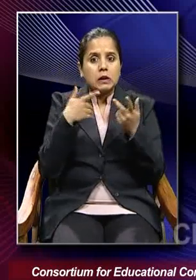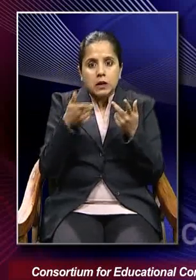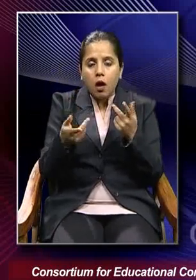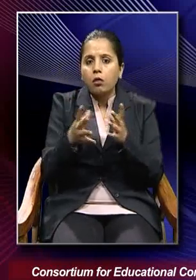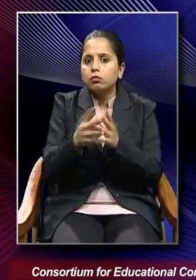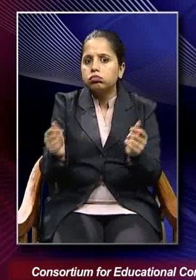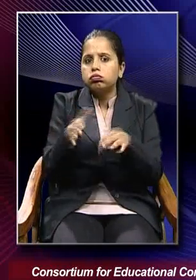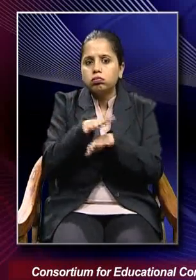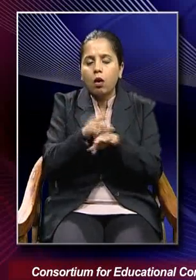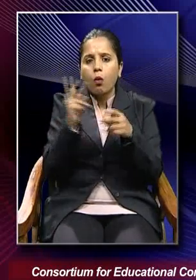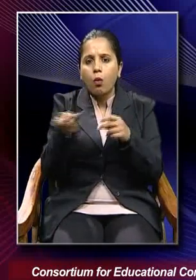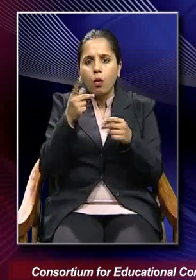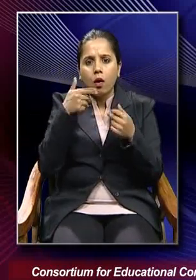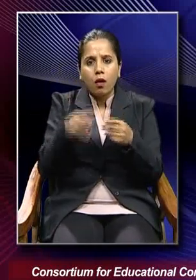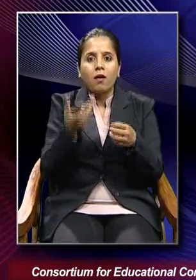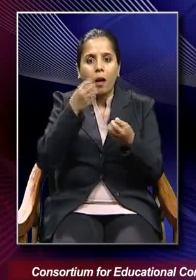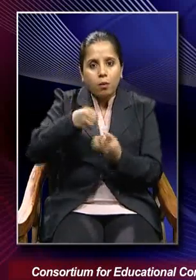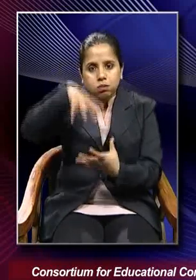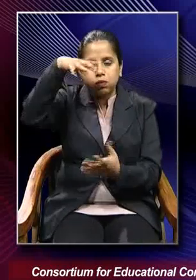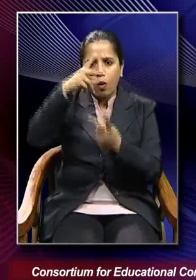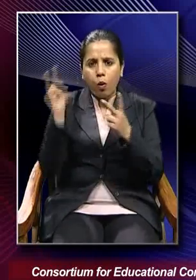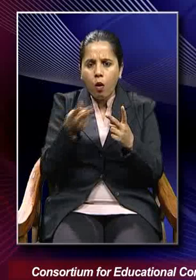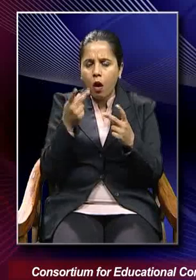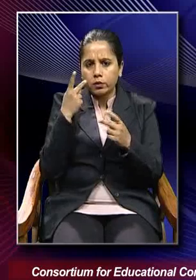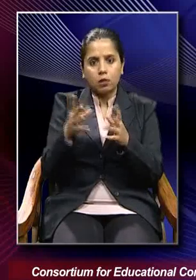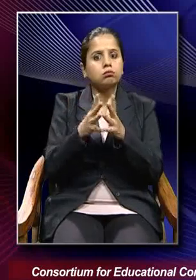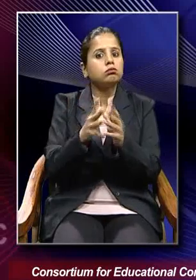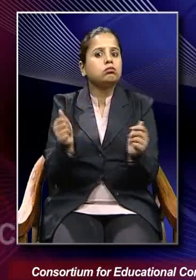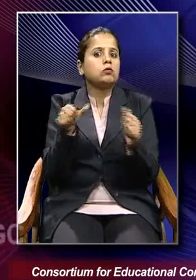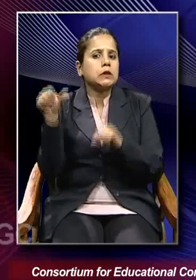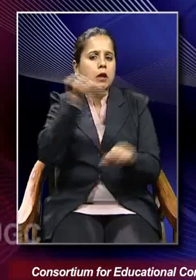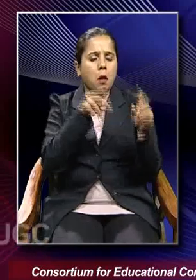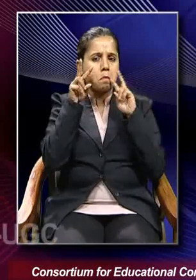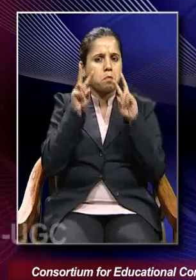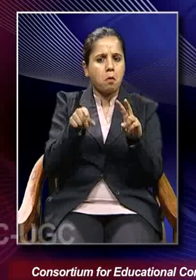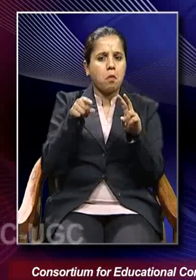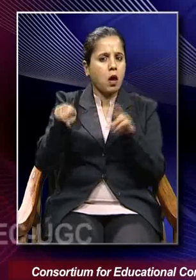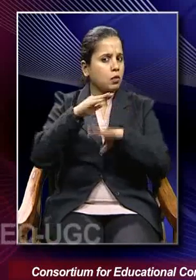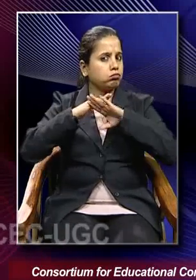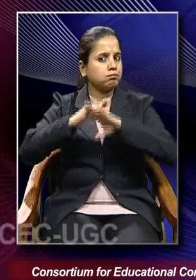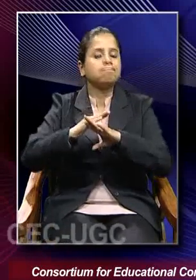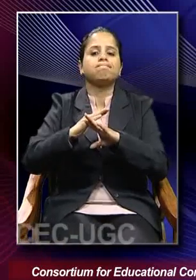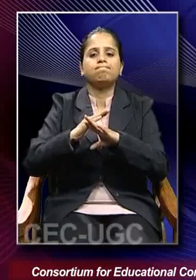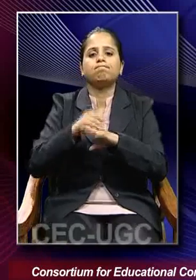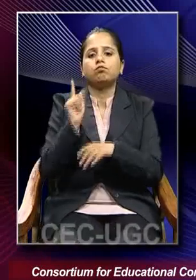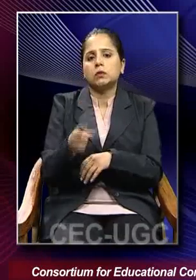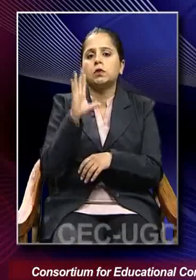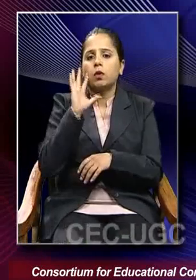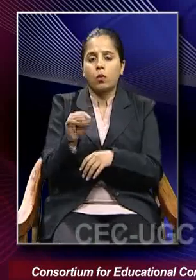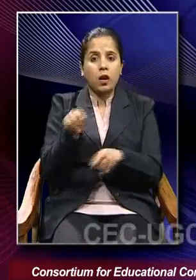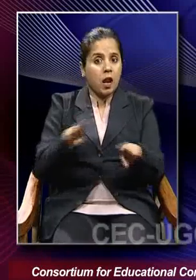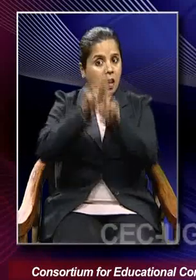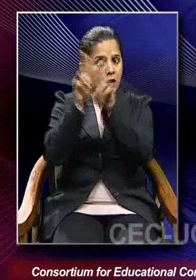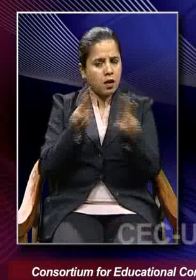of outstanding universal value from the point of view of science or conservation. The